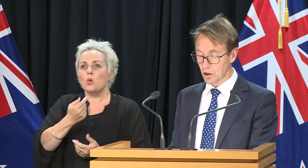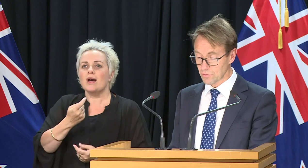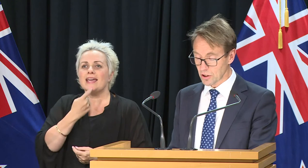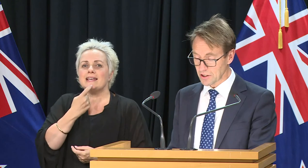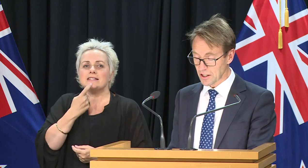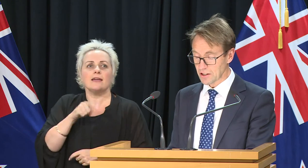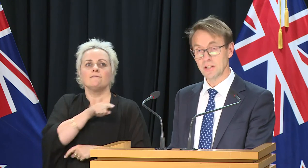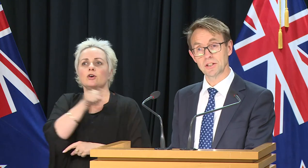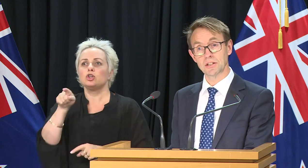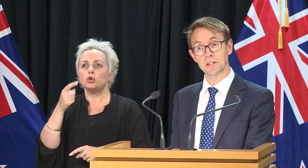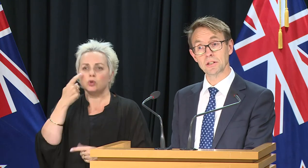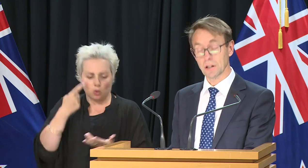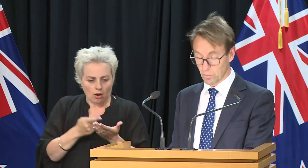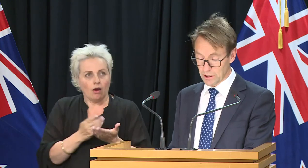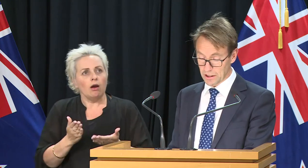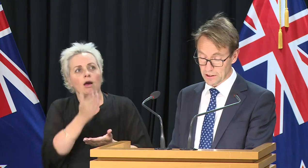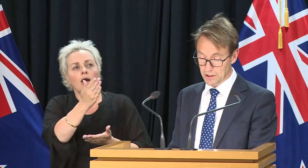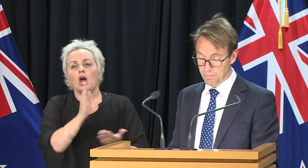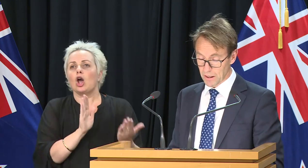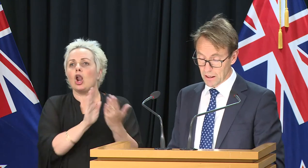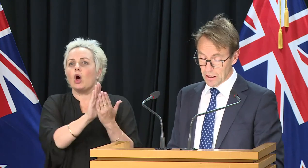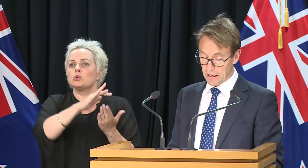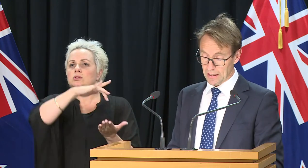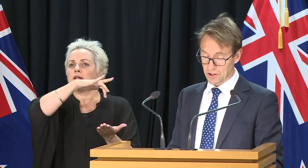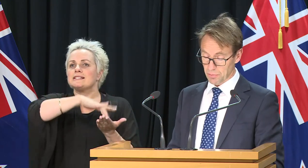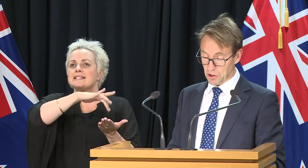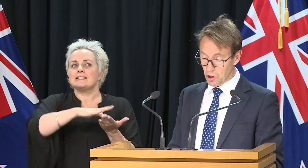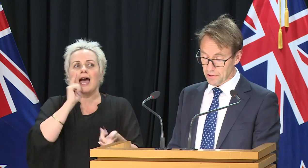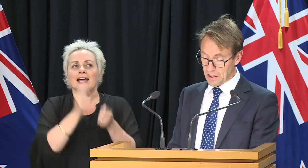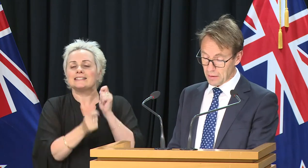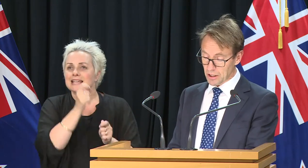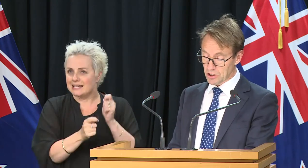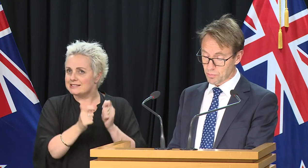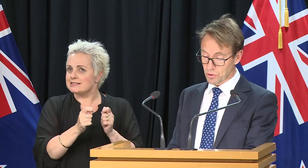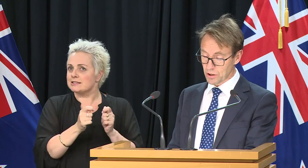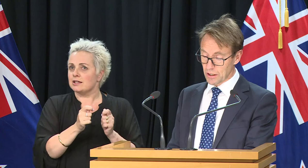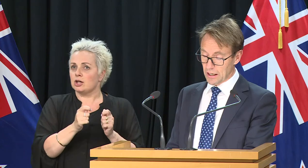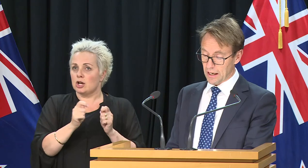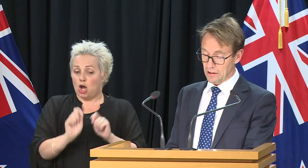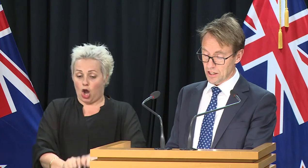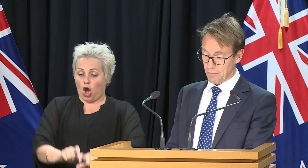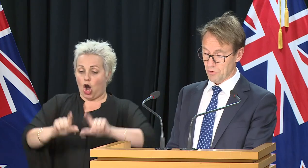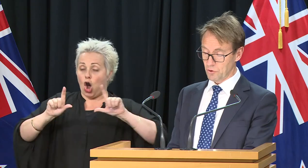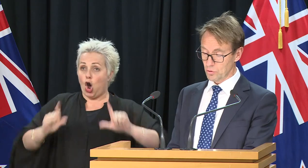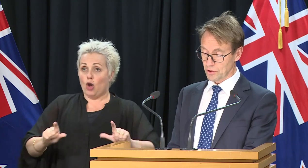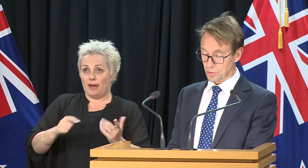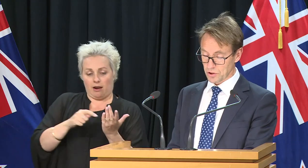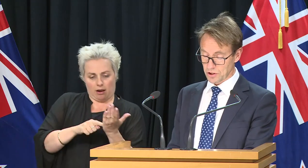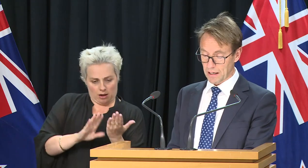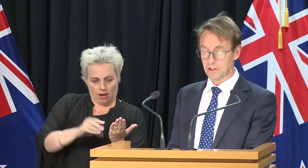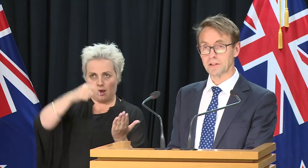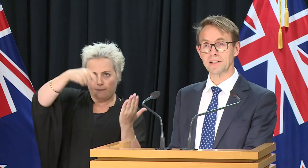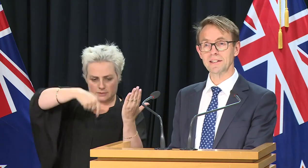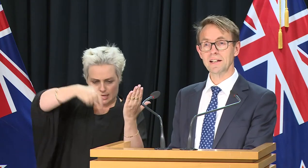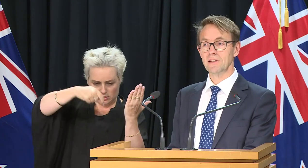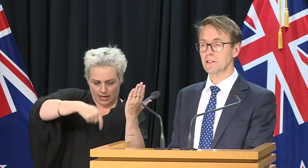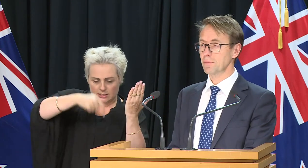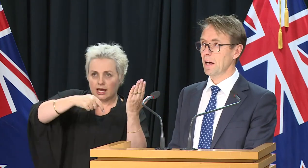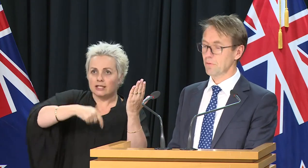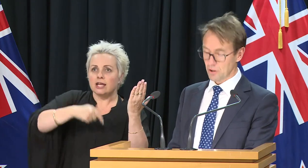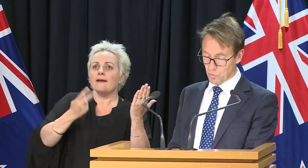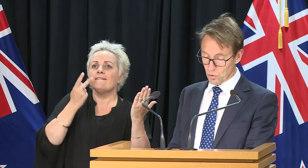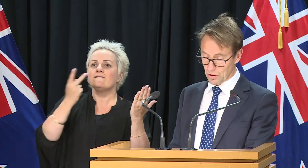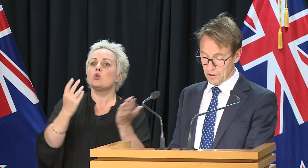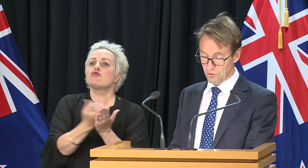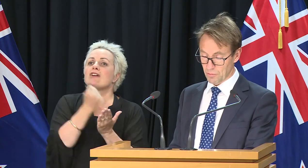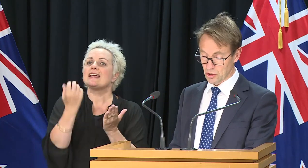nearest COVID-19 testing centre when needed. Simply open the app dashboard and tap the View Resources button that is